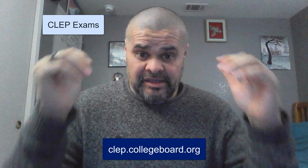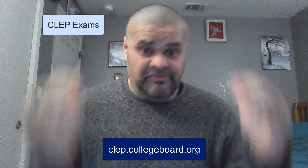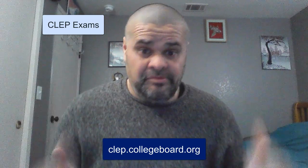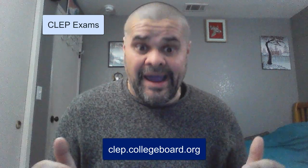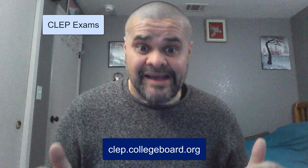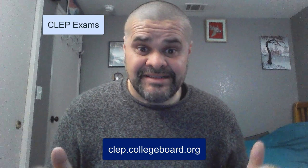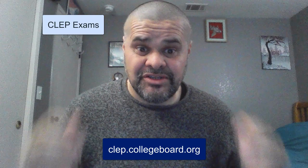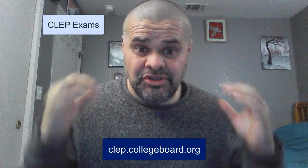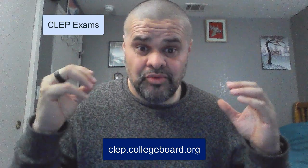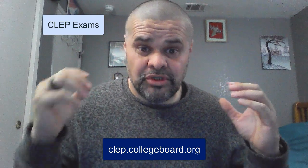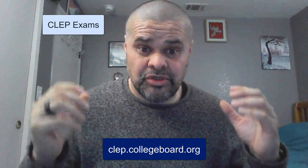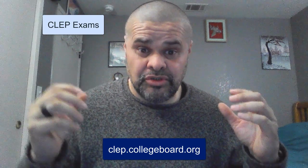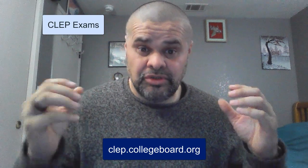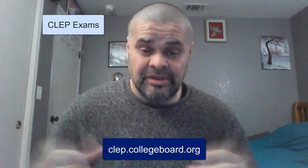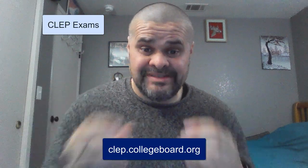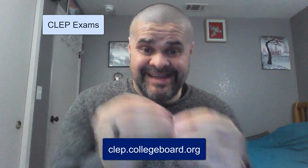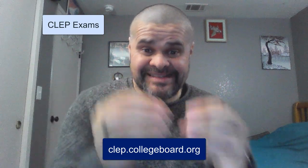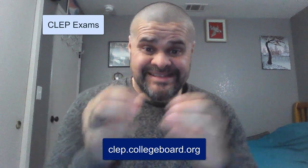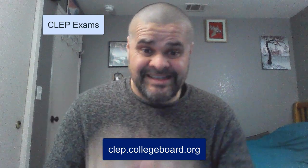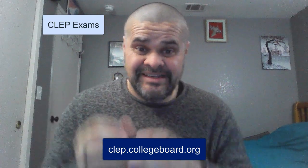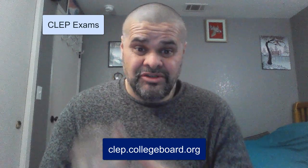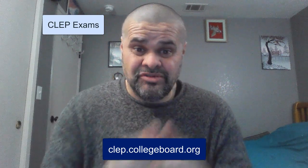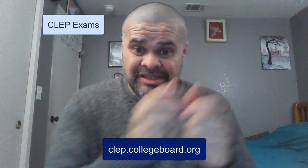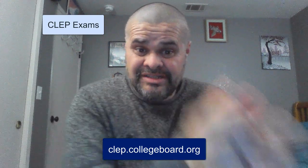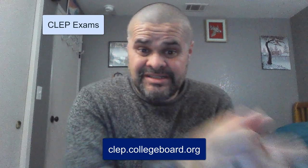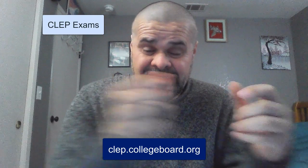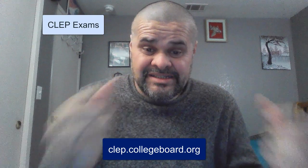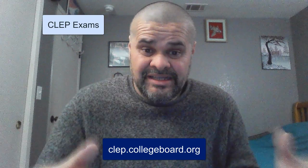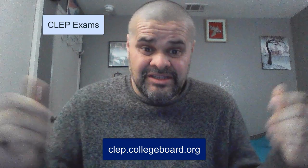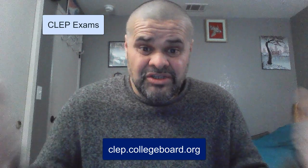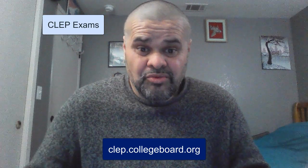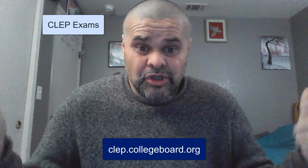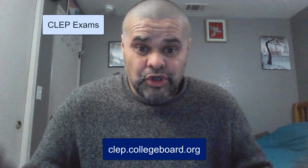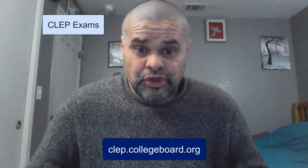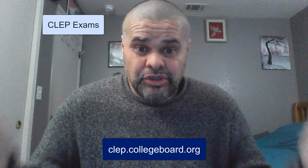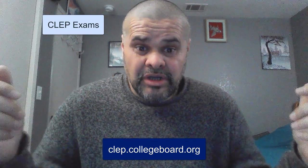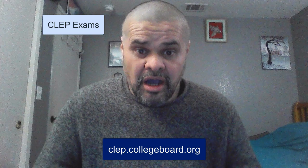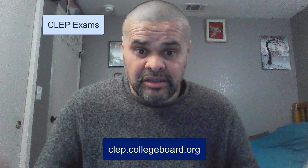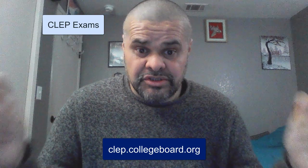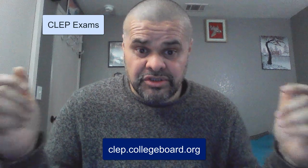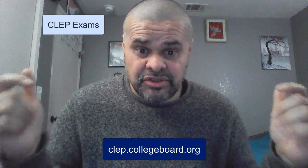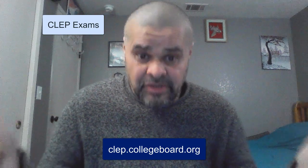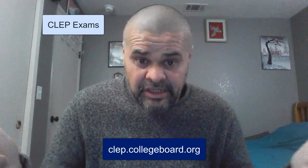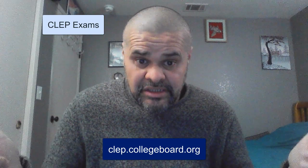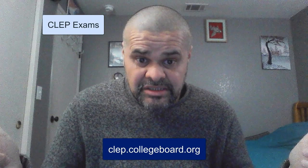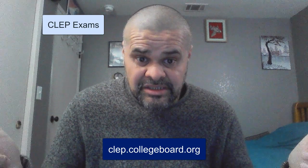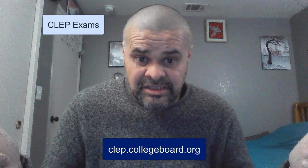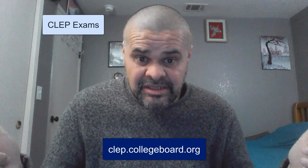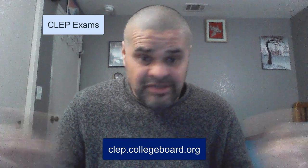If you pass it, Sac State, you send it to Sac State, you will earn college credit. You